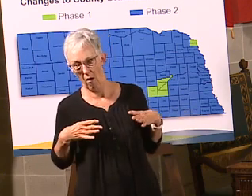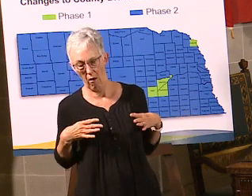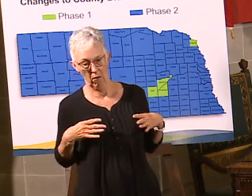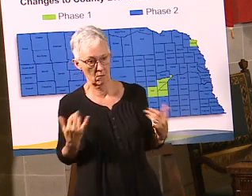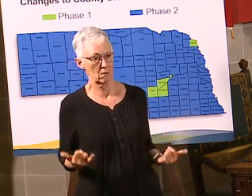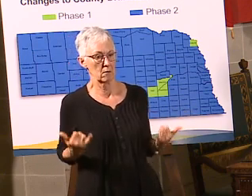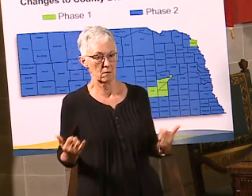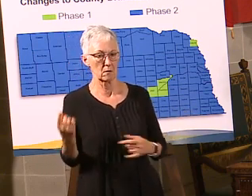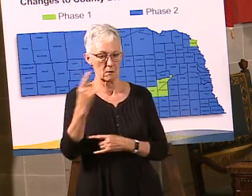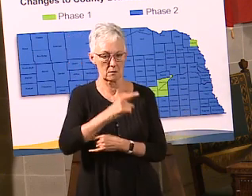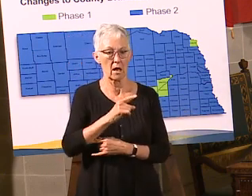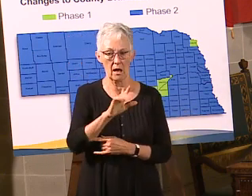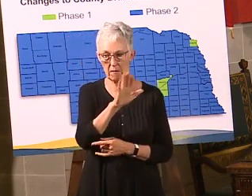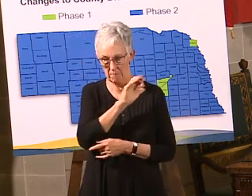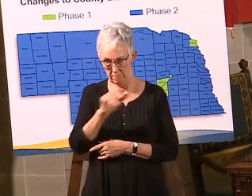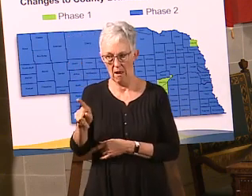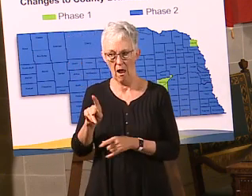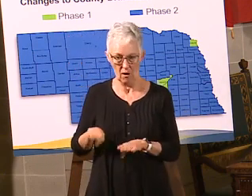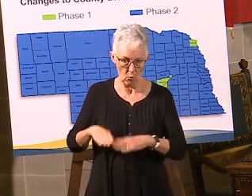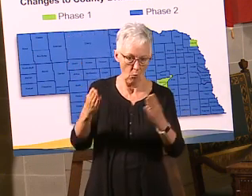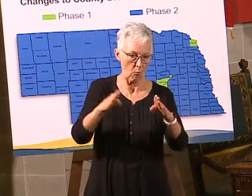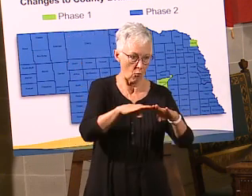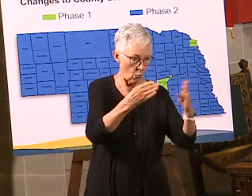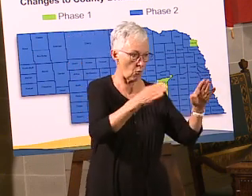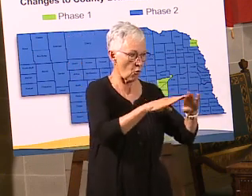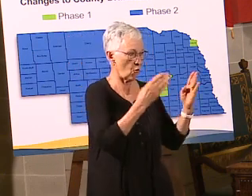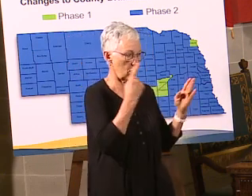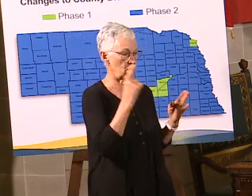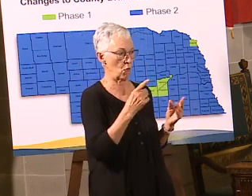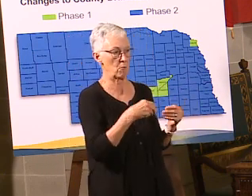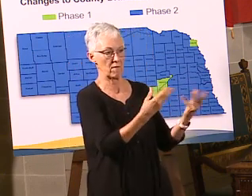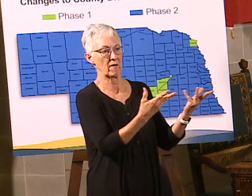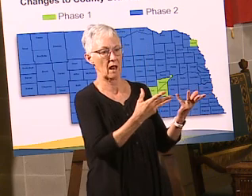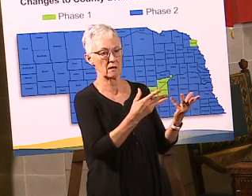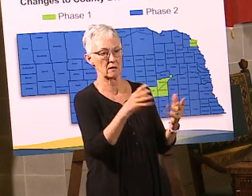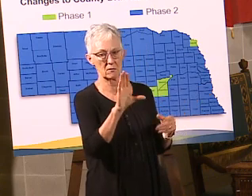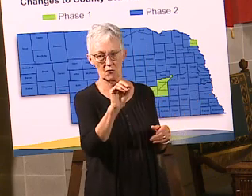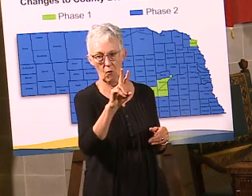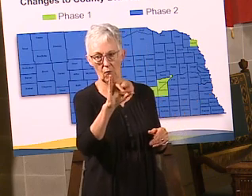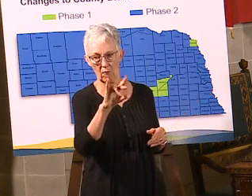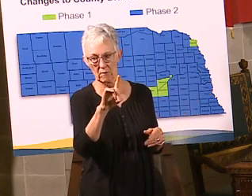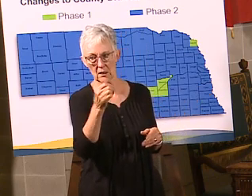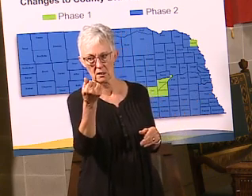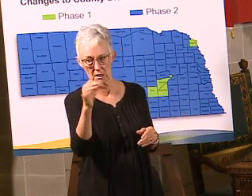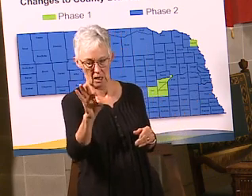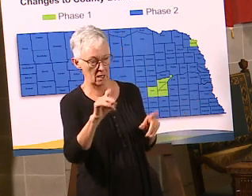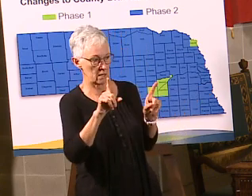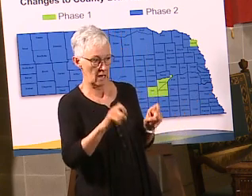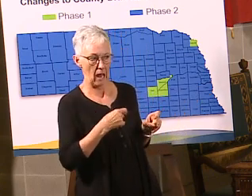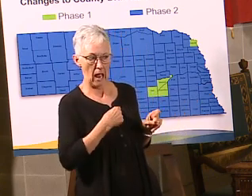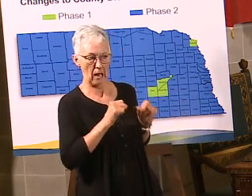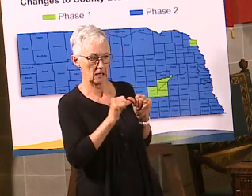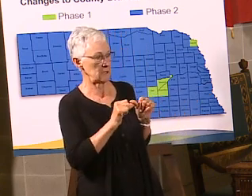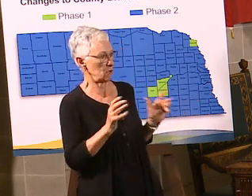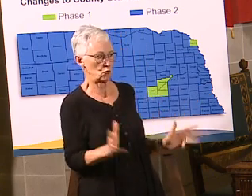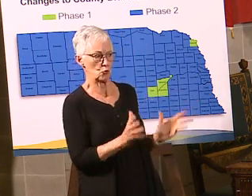back at it with regard to getting that ramped up with regard to Test Nebraska, and I'm continuing to push the team to get up to that 3,000 tests